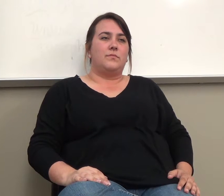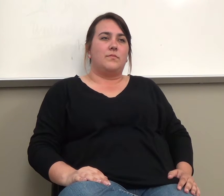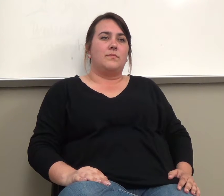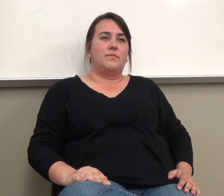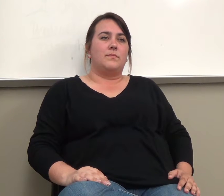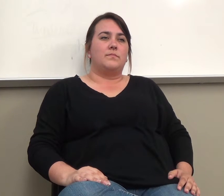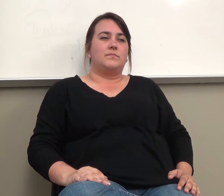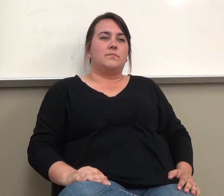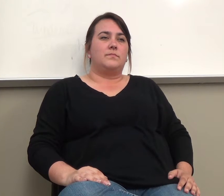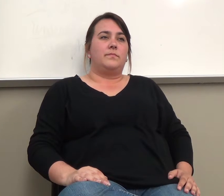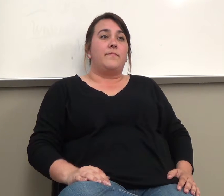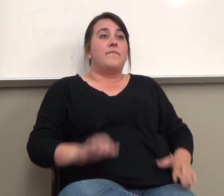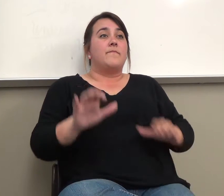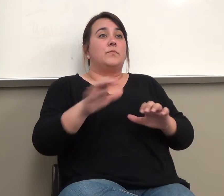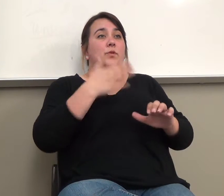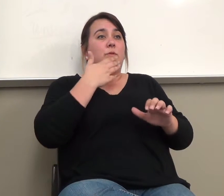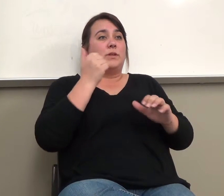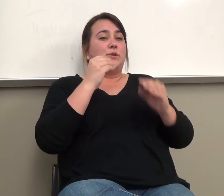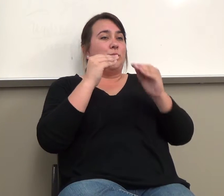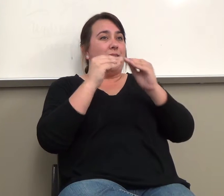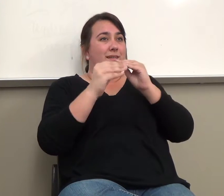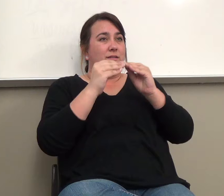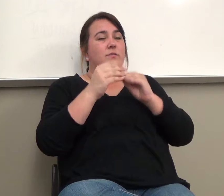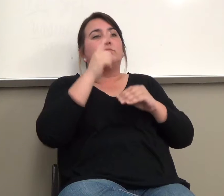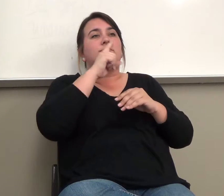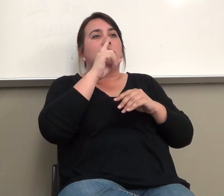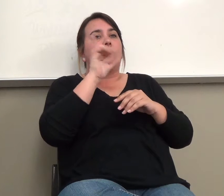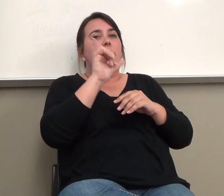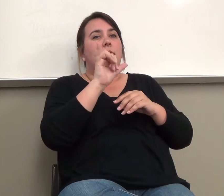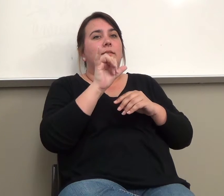Okay, and do your best to edit. Pretend like you're editing one of your,